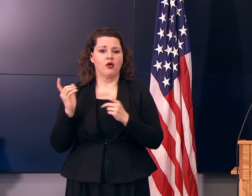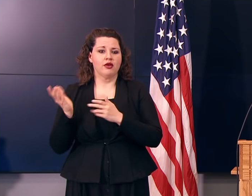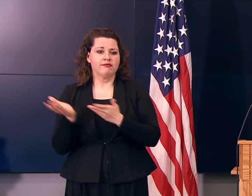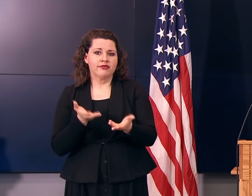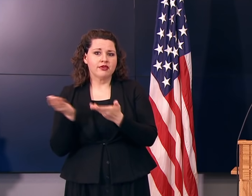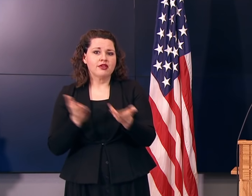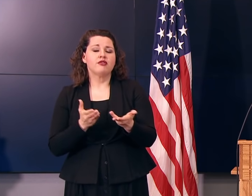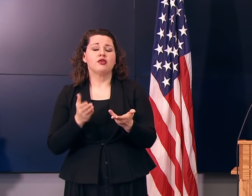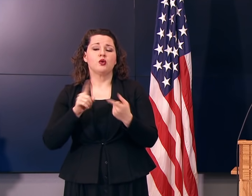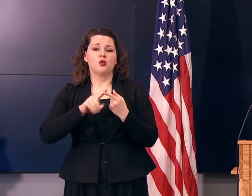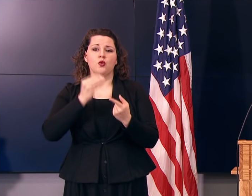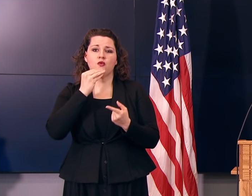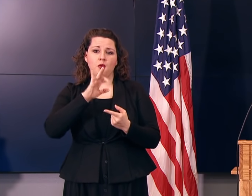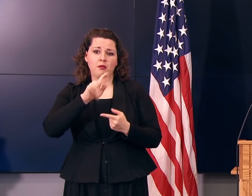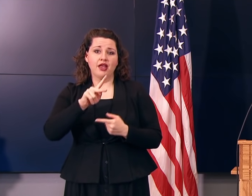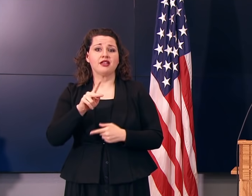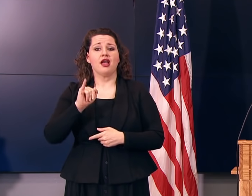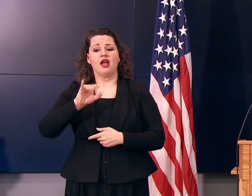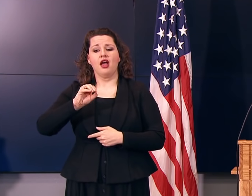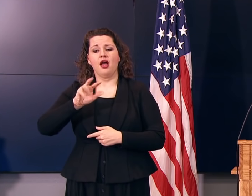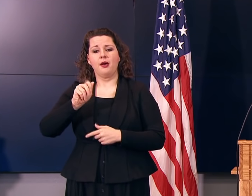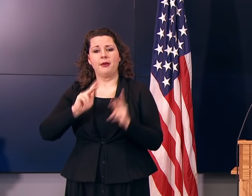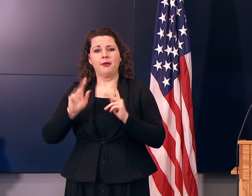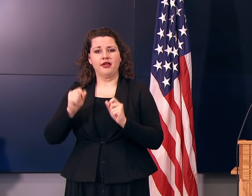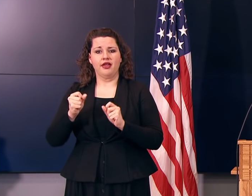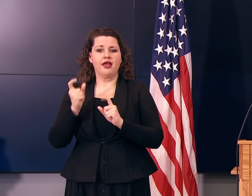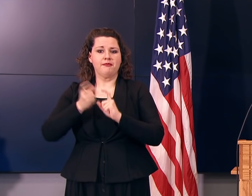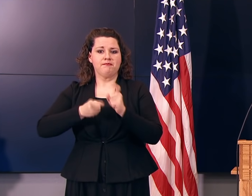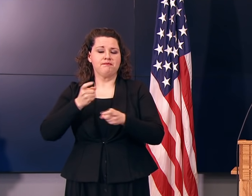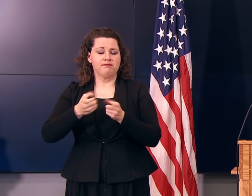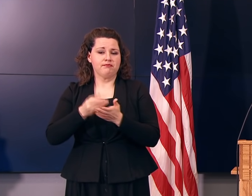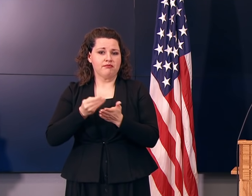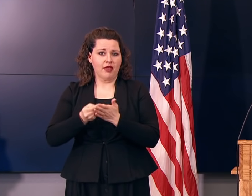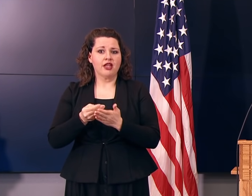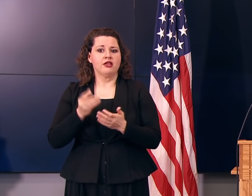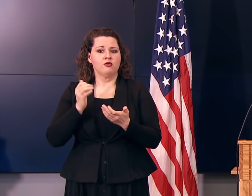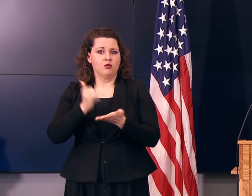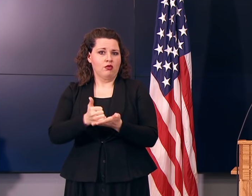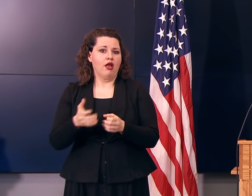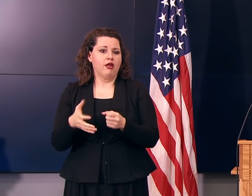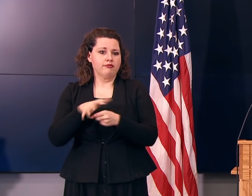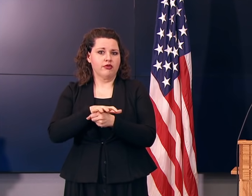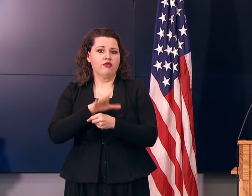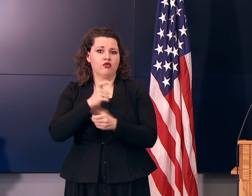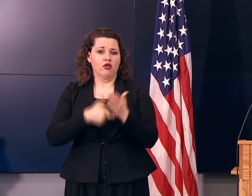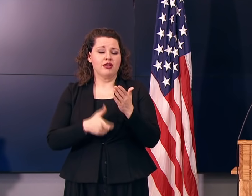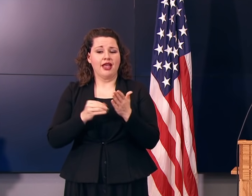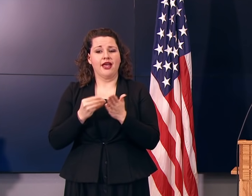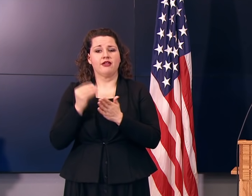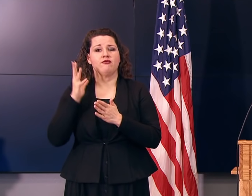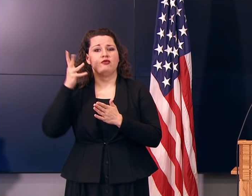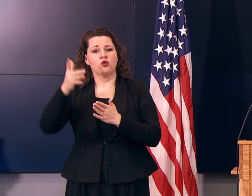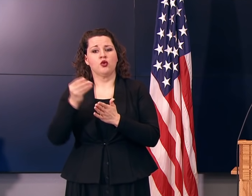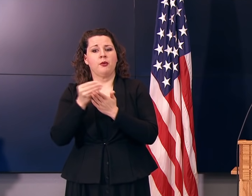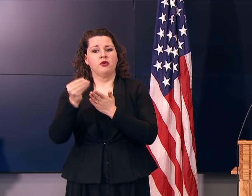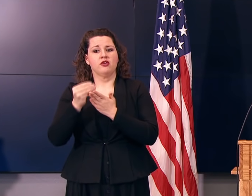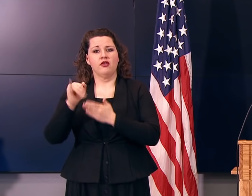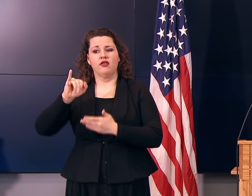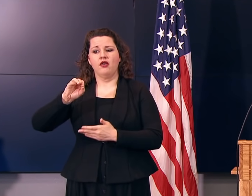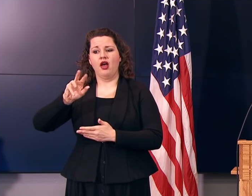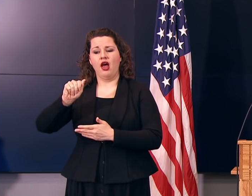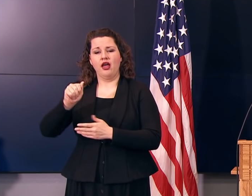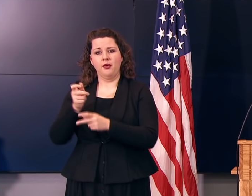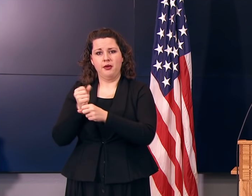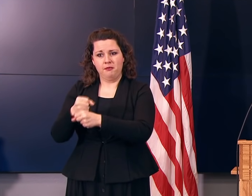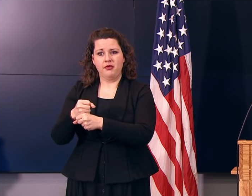Iowans can contribute to the Iowa Food Bank Association to help cover these costs and future purchases of Iowa-produced meat for the